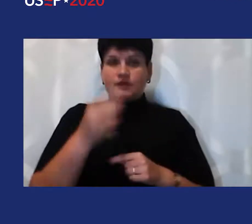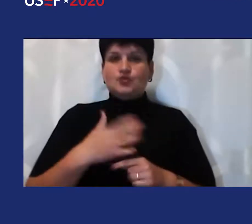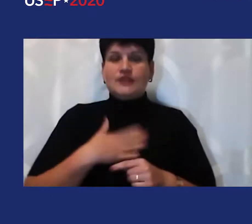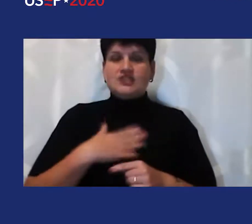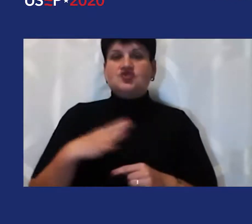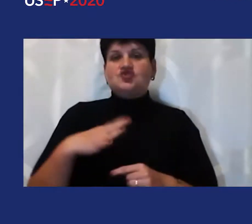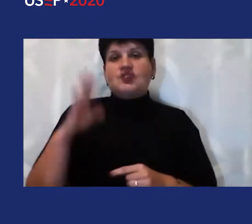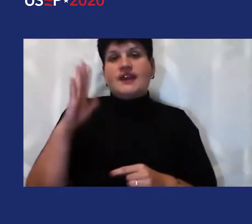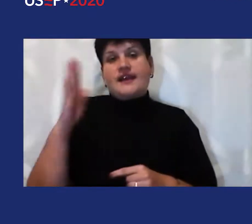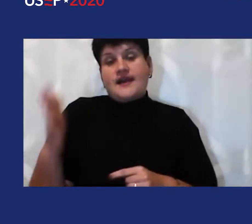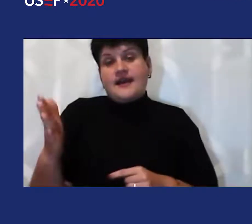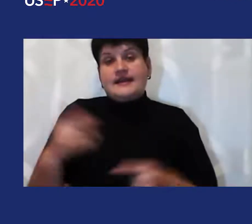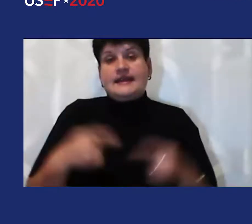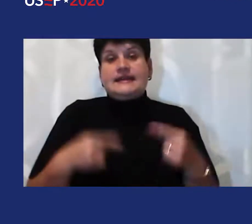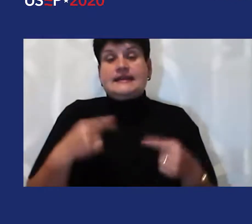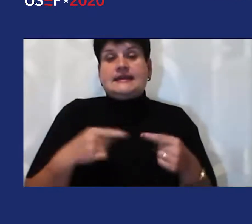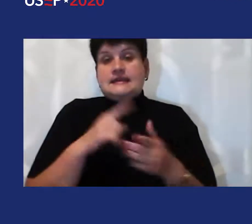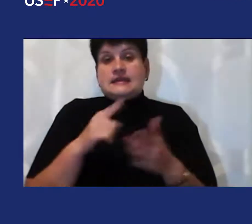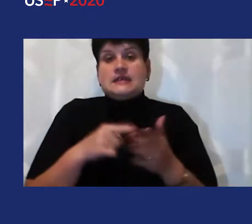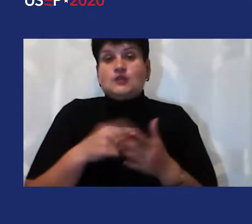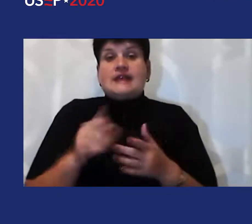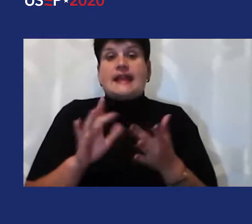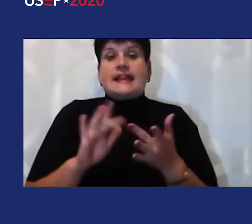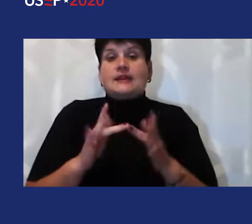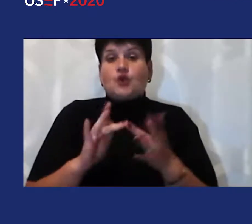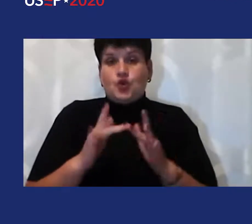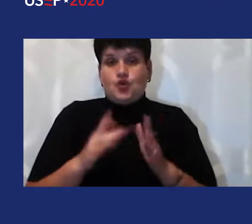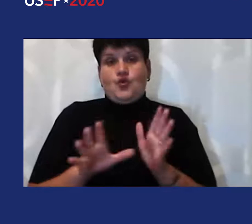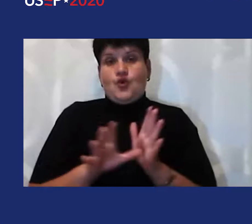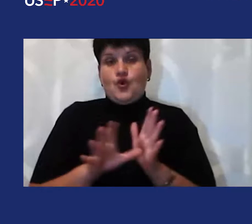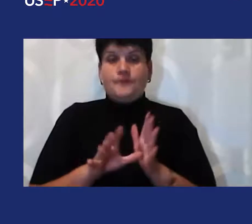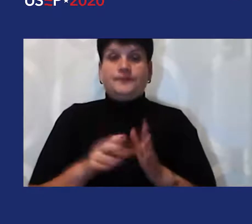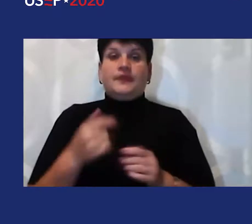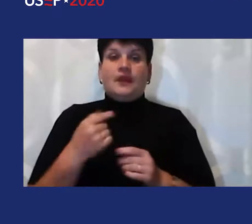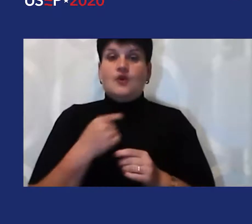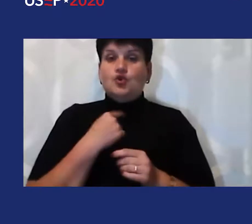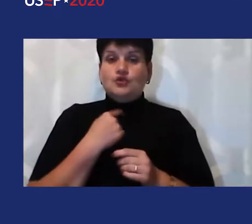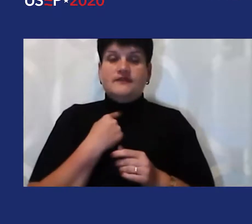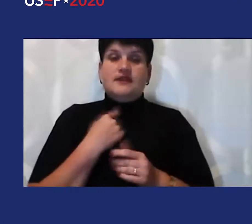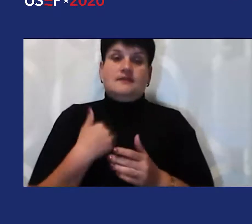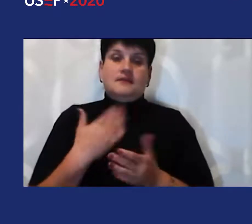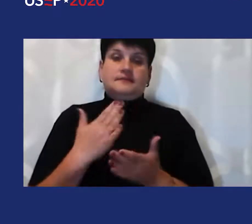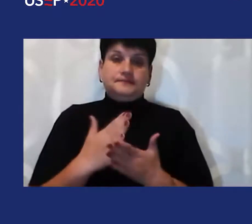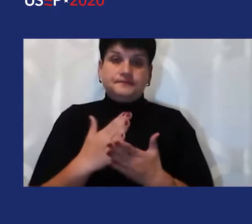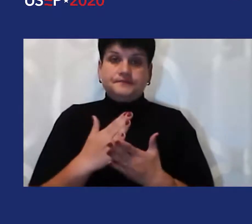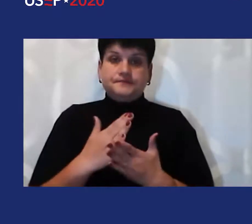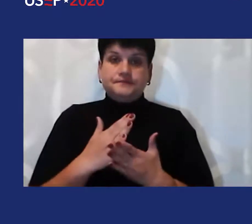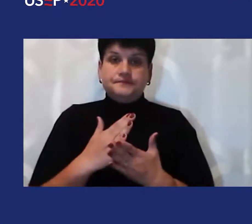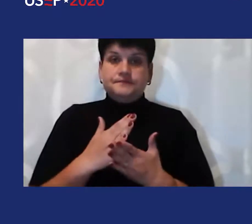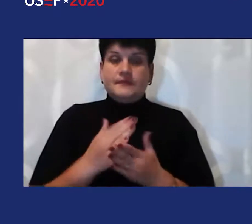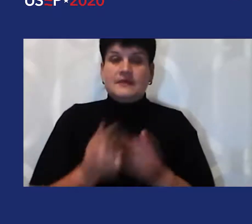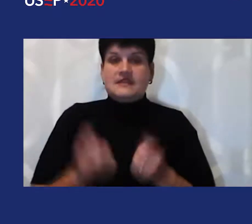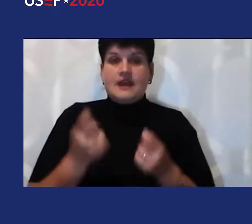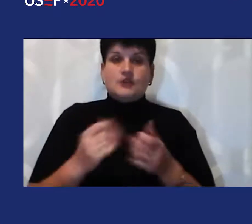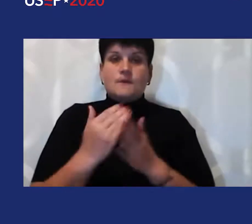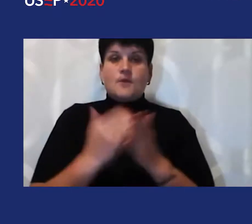Obviously, our society soon will face the need to discuss the uh, e-voting. Everybody